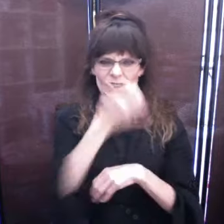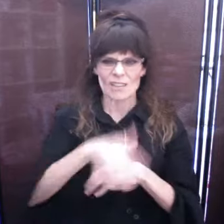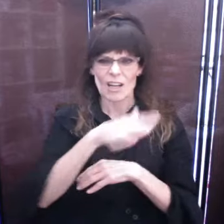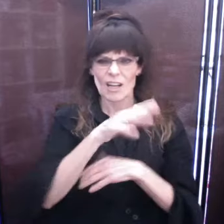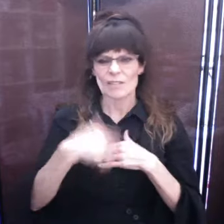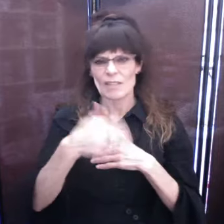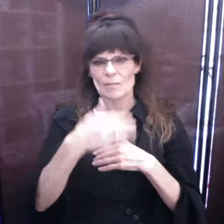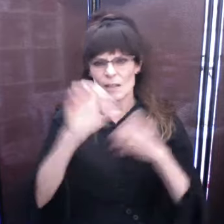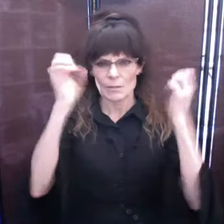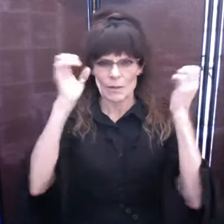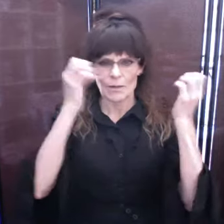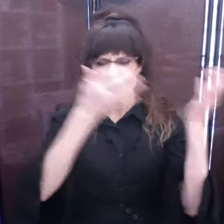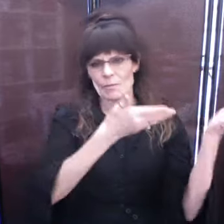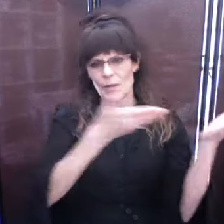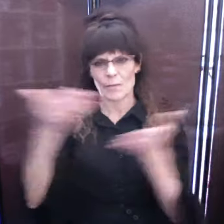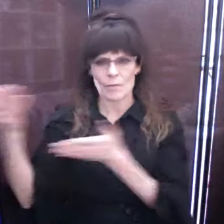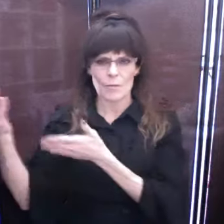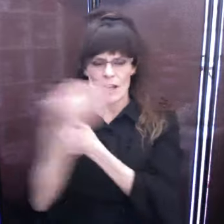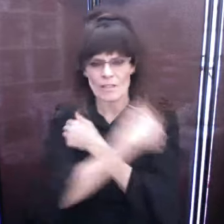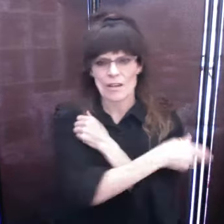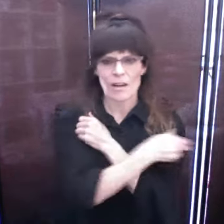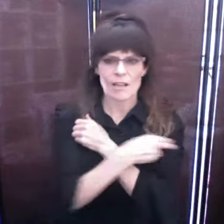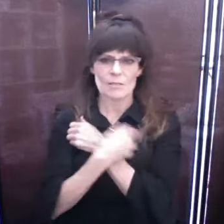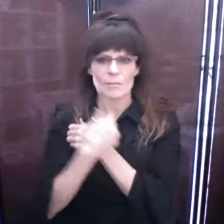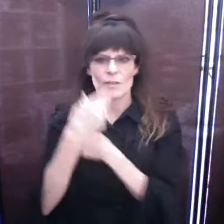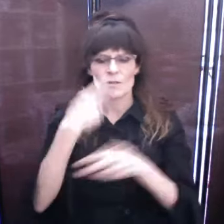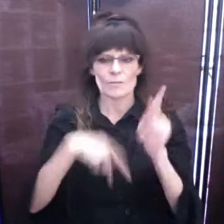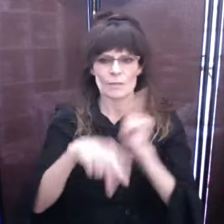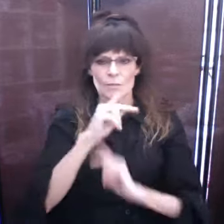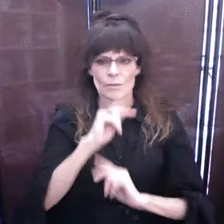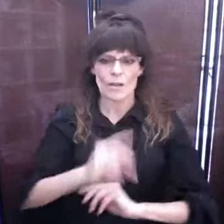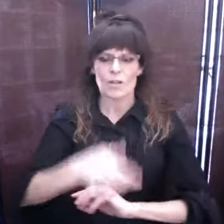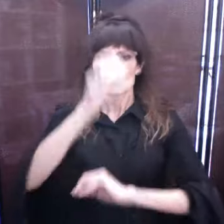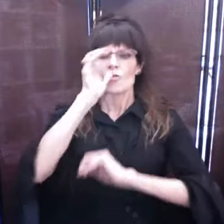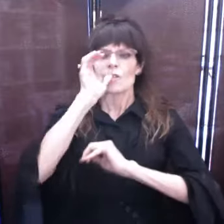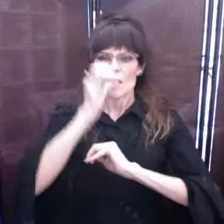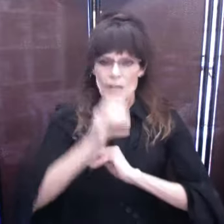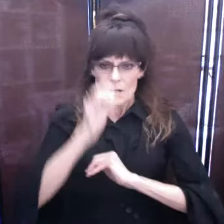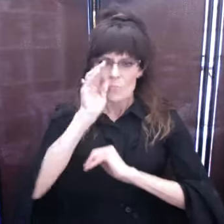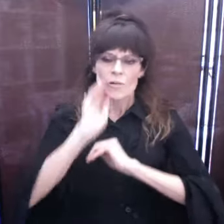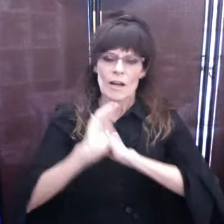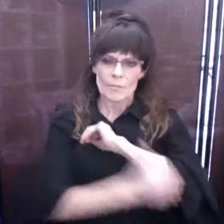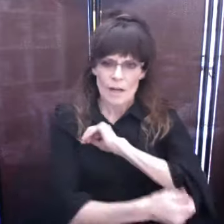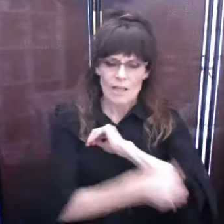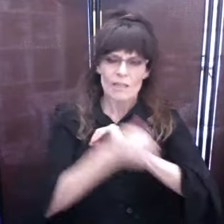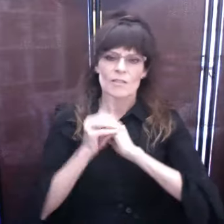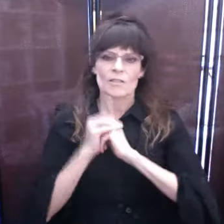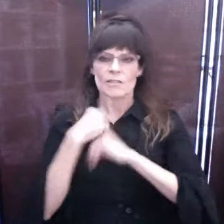somebody away on a gurney, and there's people drinking out of brown bottles and playing dice and all those things. And I'm down there in all the riffraff of homelessness and